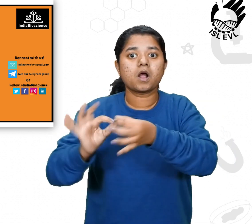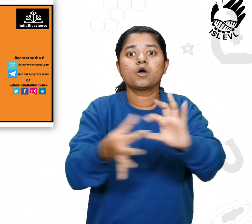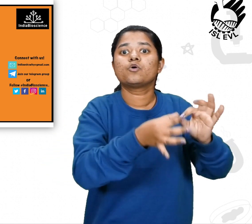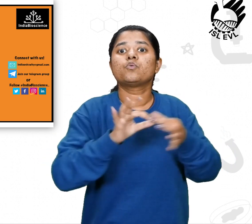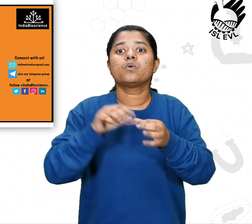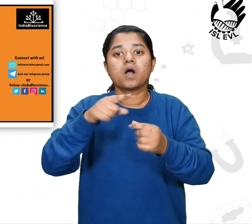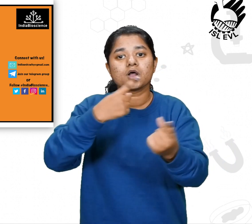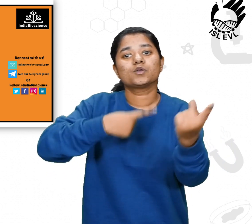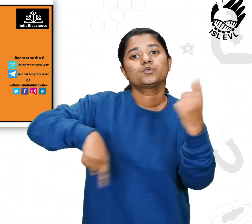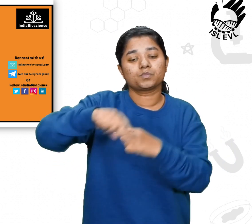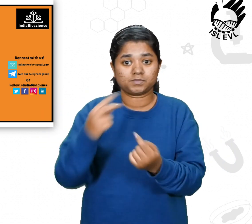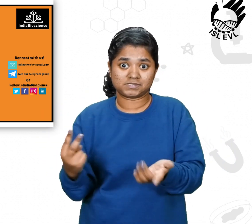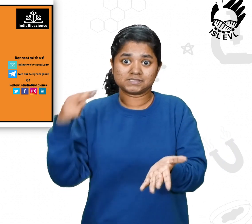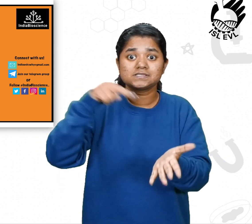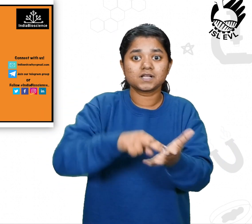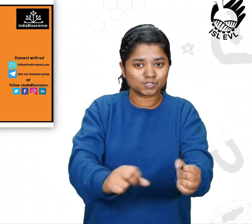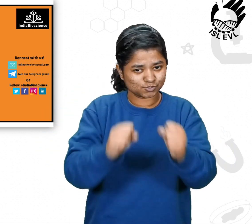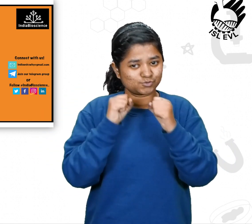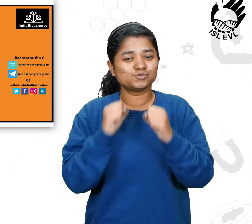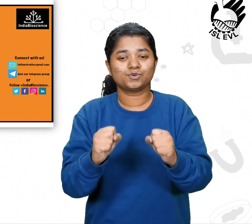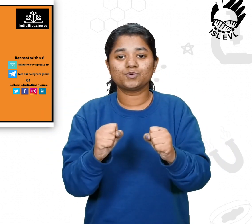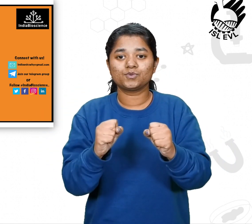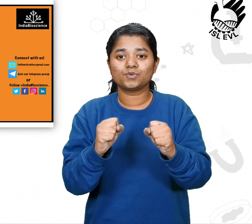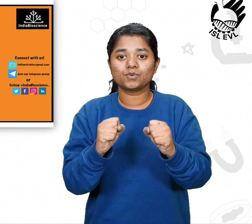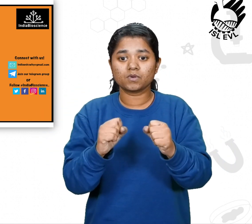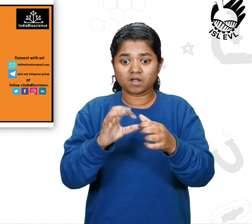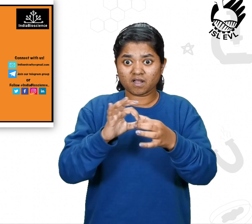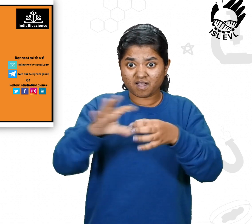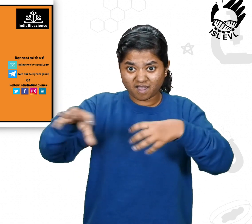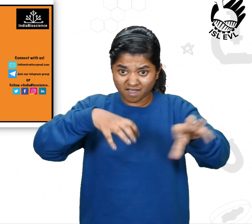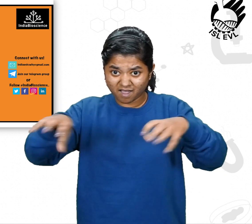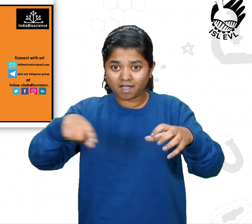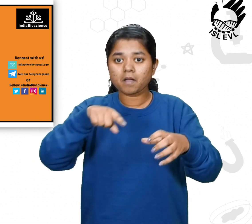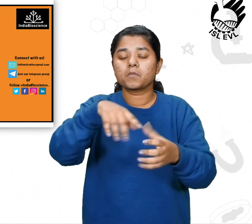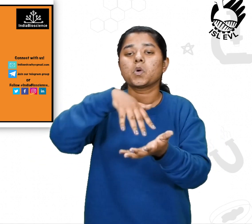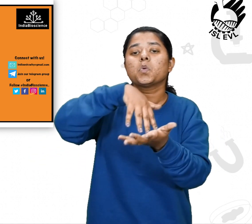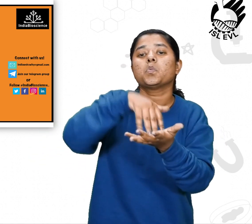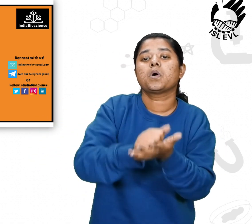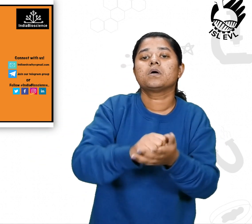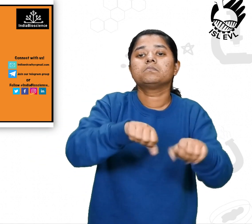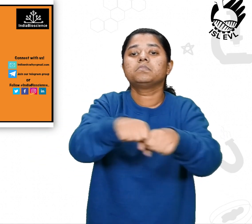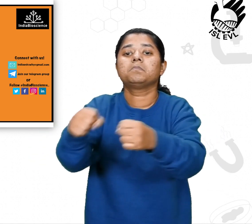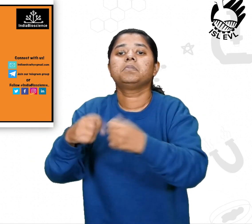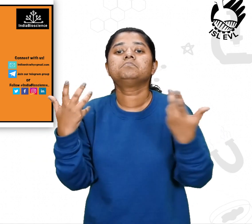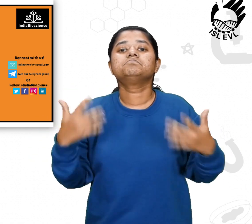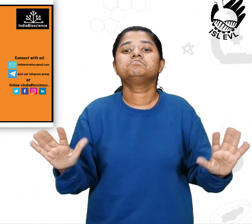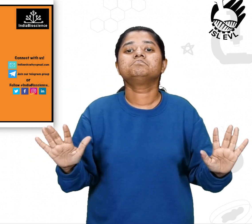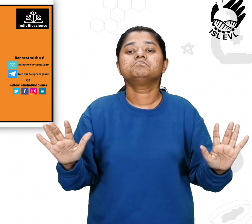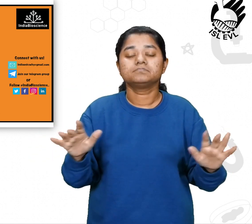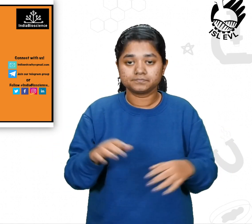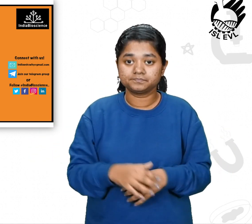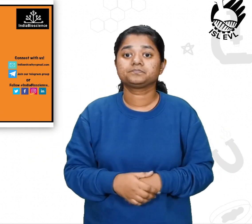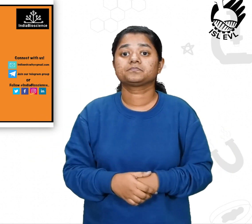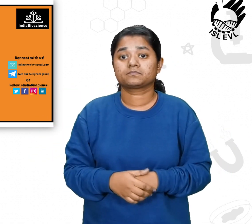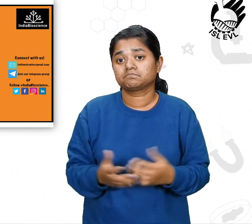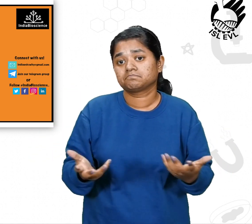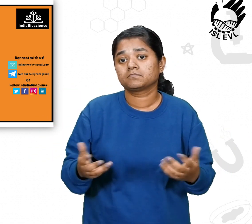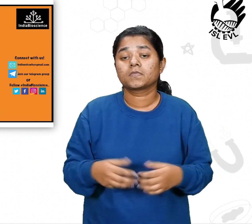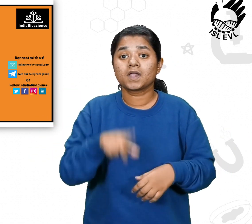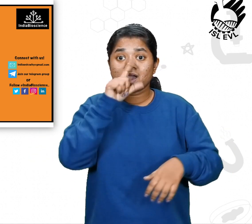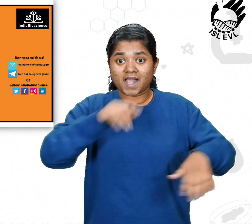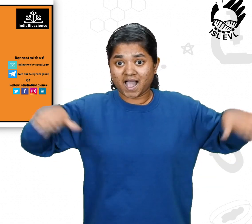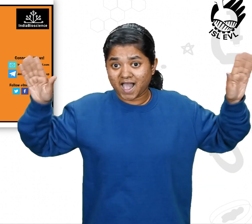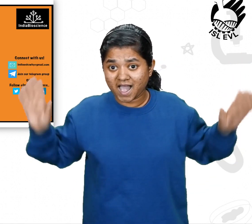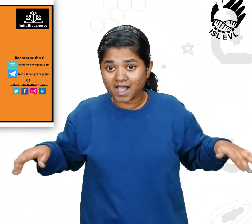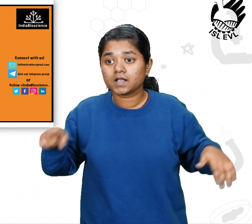fall. Exactly. Several studies on a small bird called the European starling have shown that when a bird on one